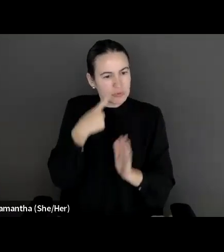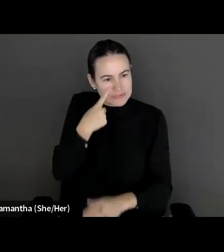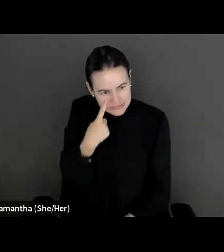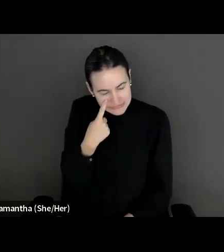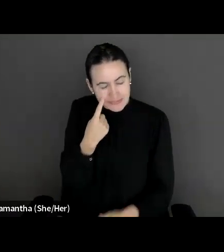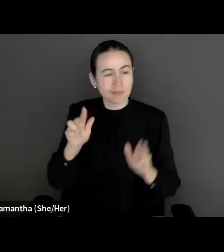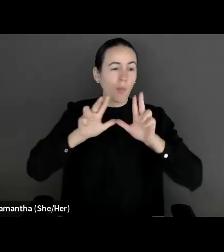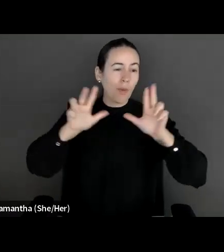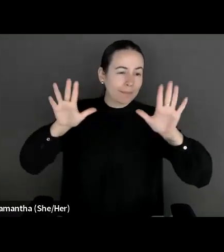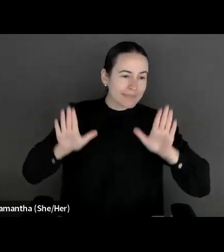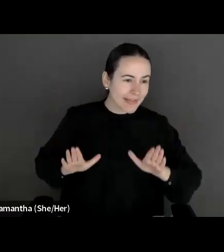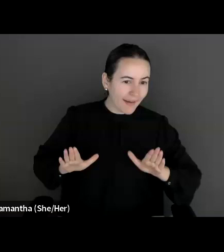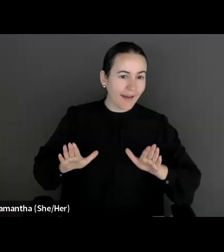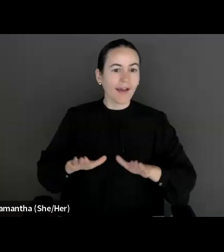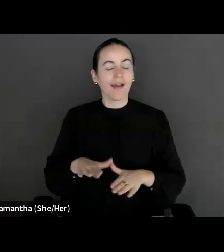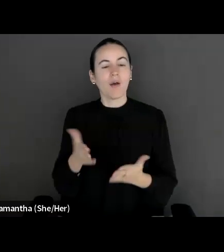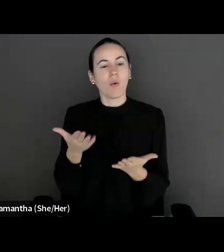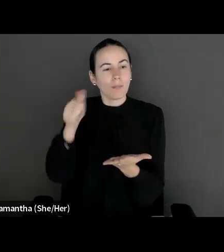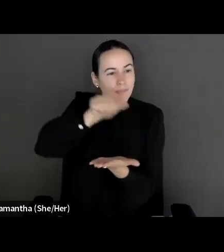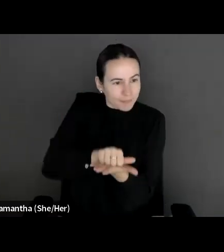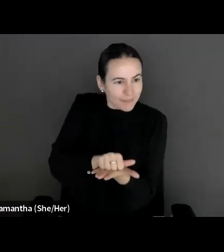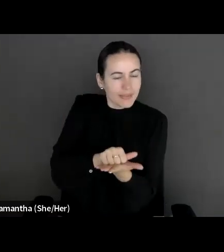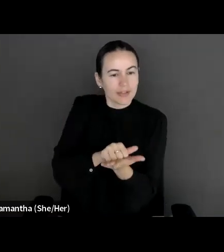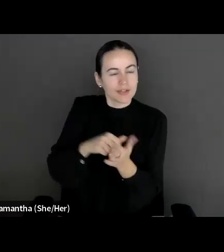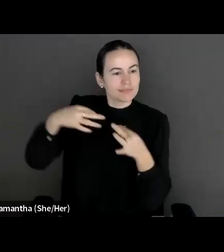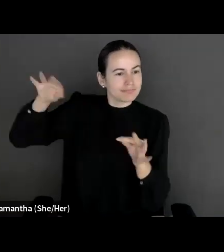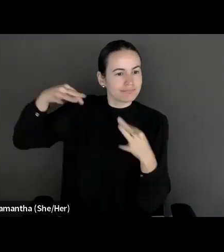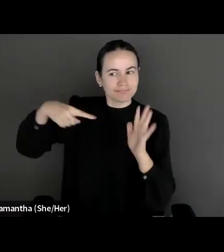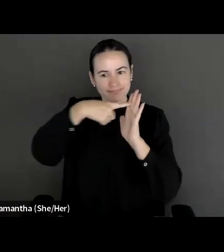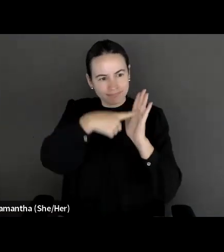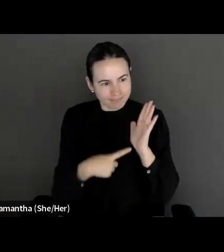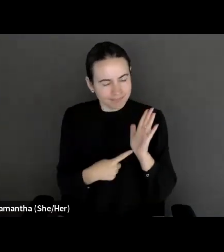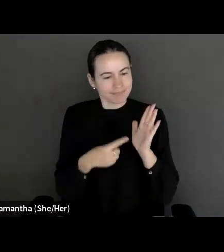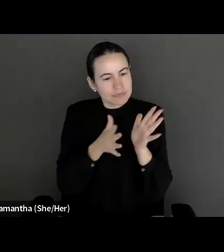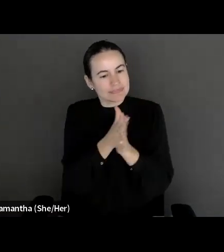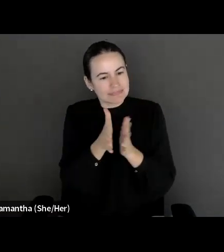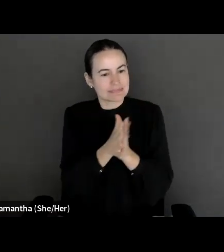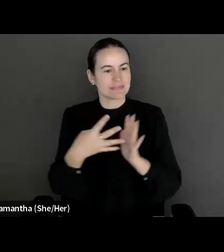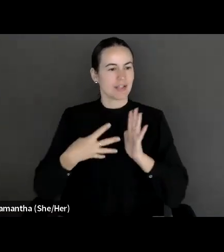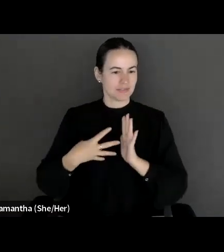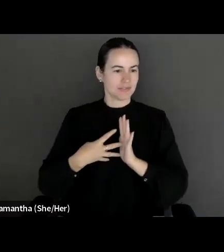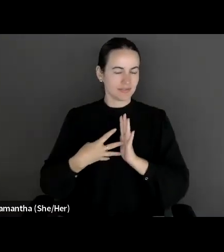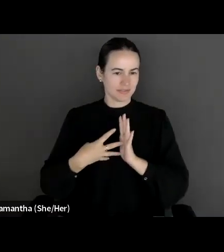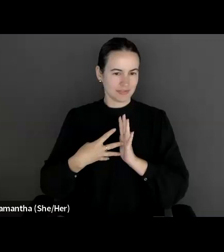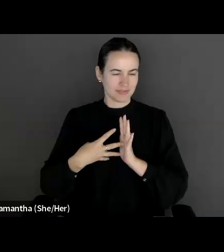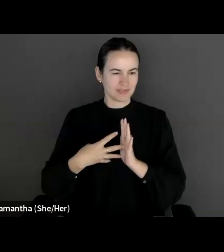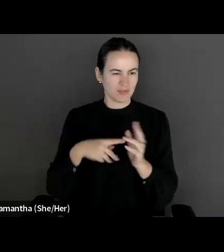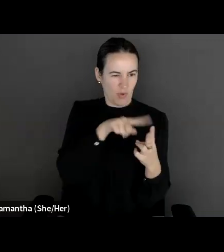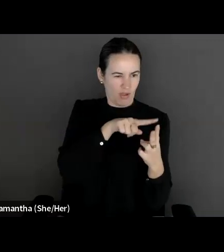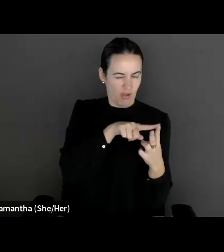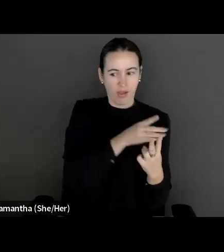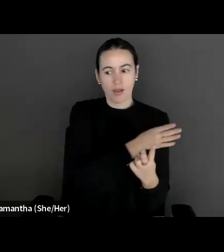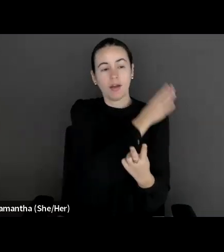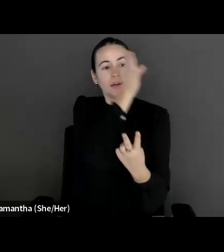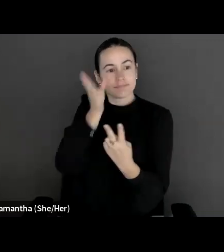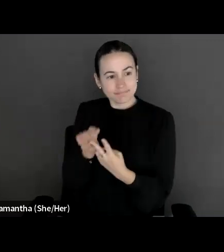or in their official documentation about their tests. And on the other hand, those constructs that